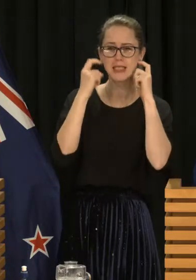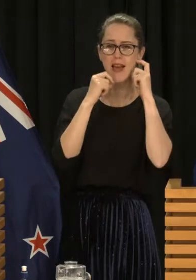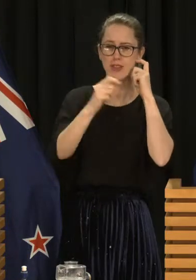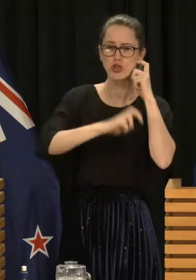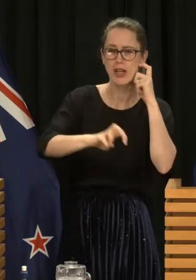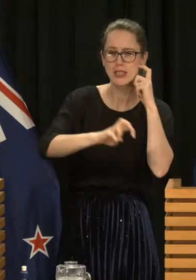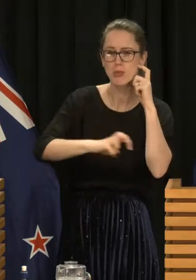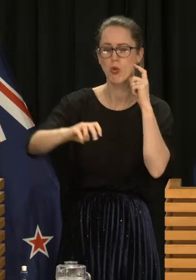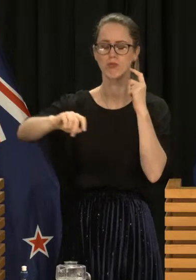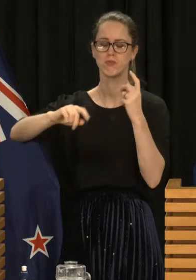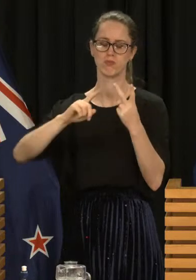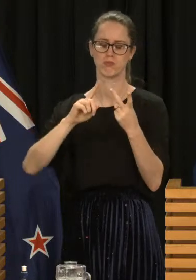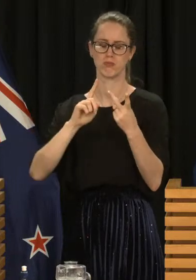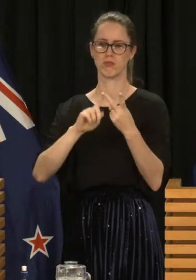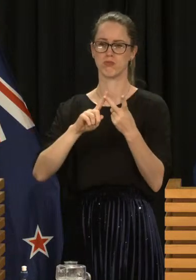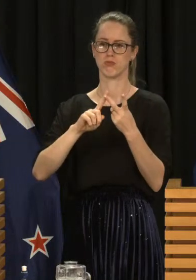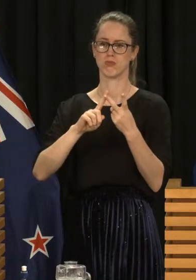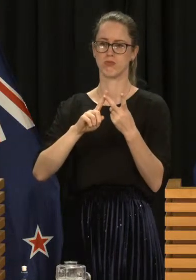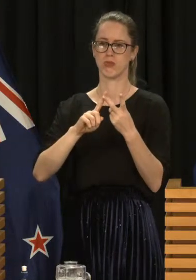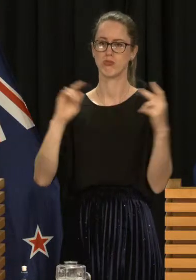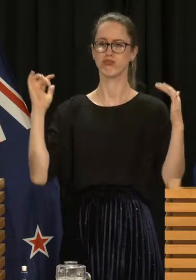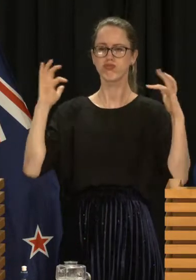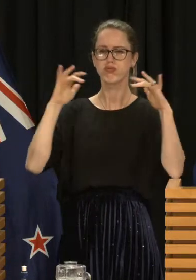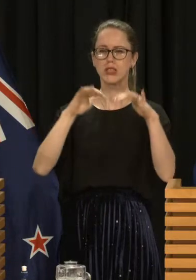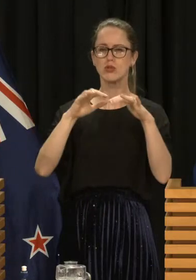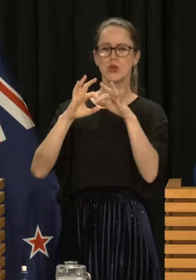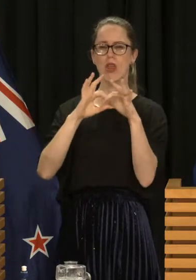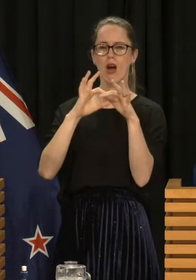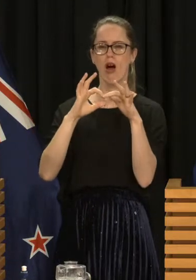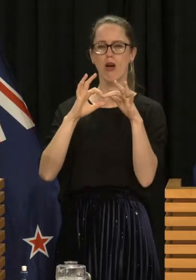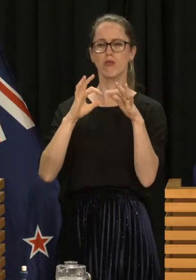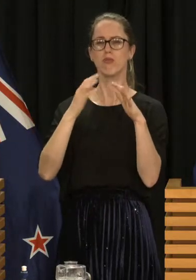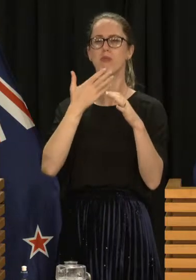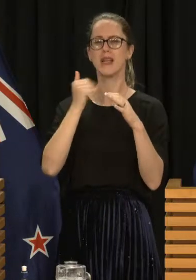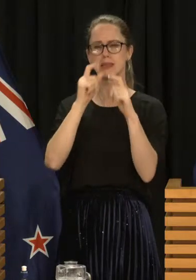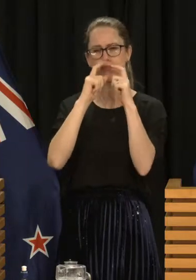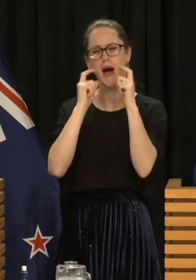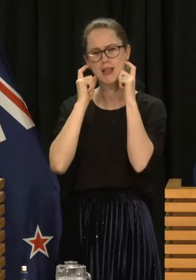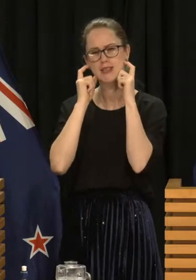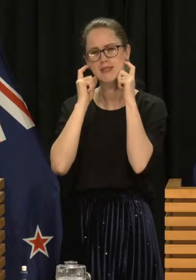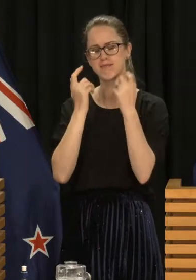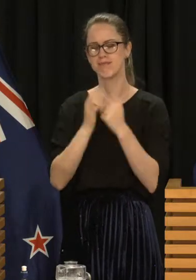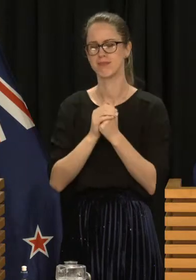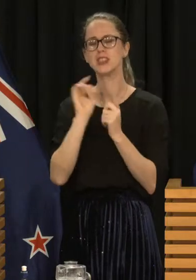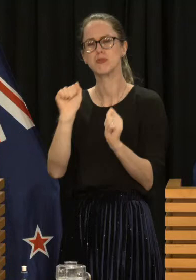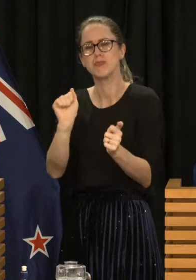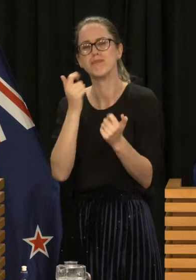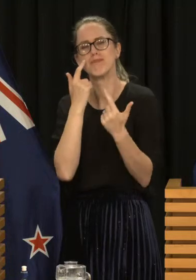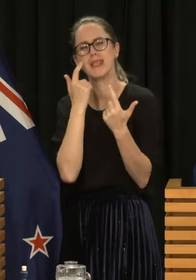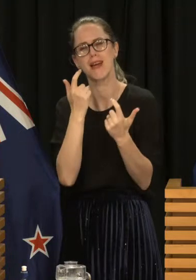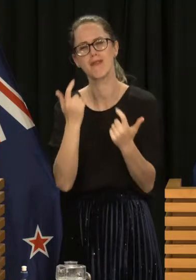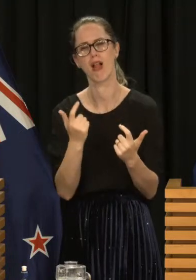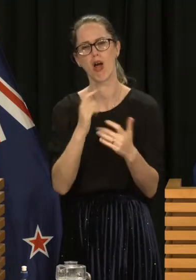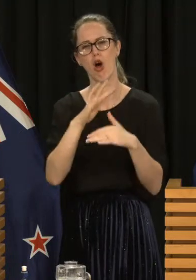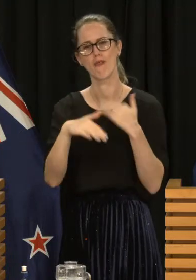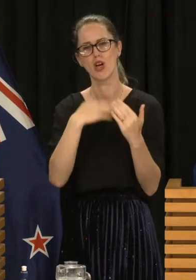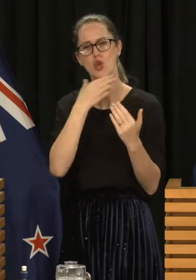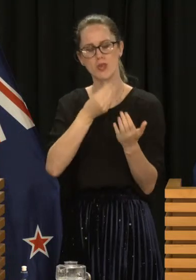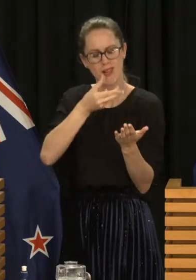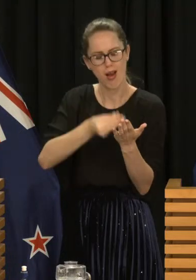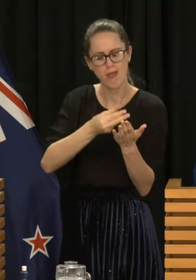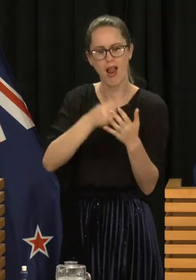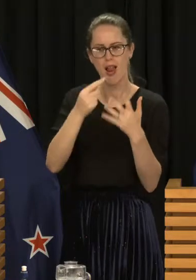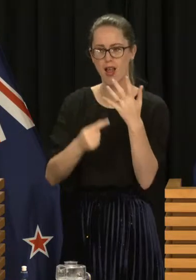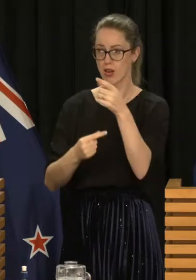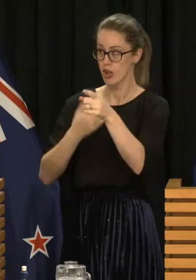transport, like mask wearing in big public events where that's appropriate, like really being vigilant about tracing their contacts. So do